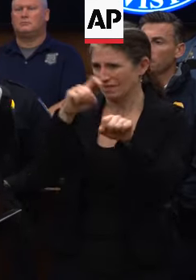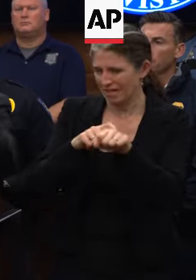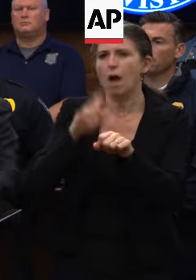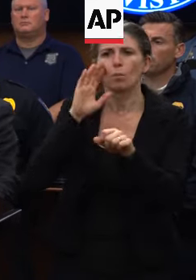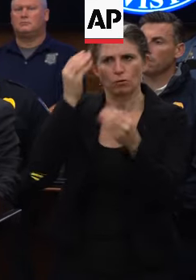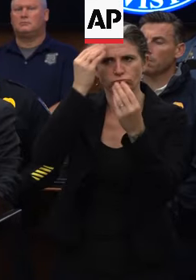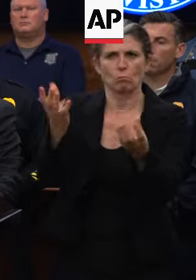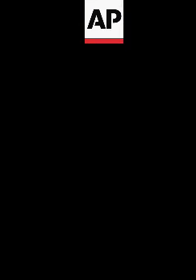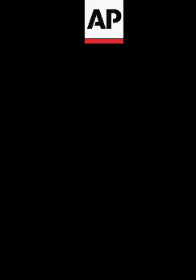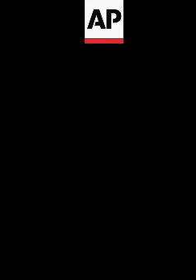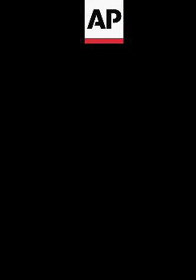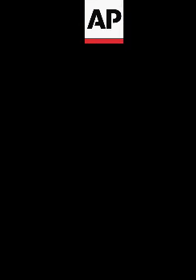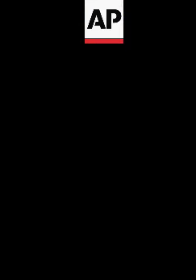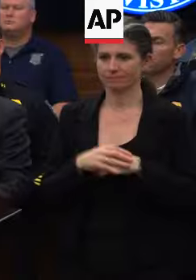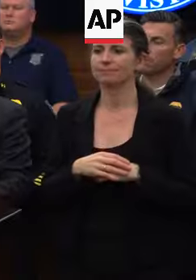sir, did you have a question?